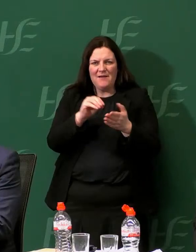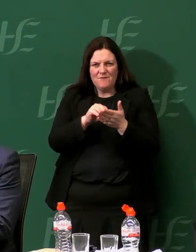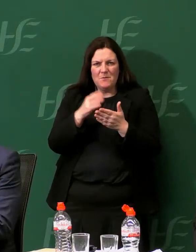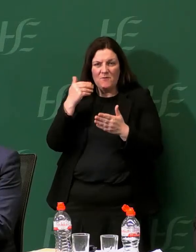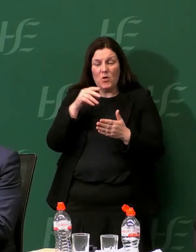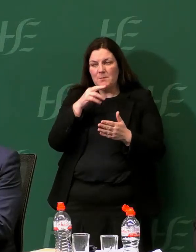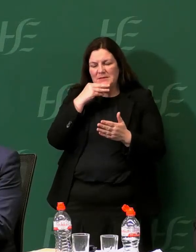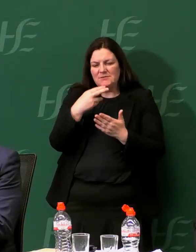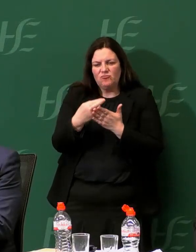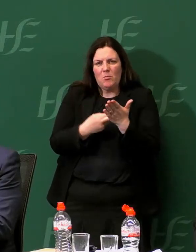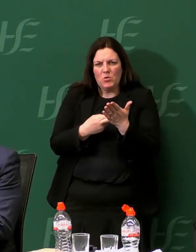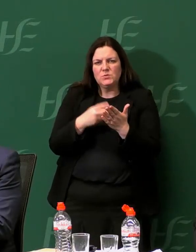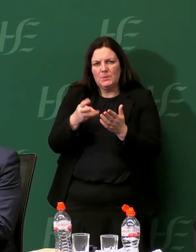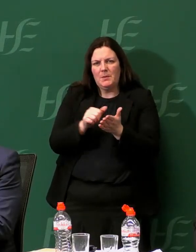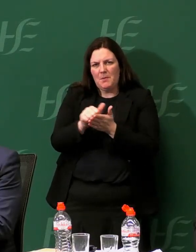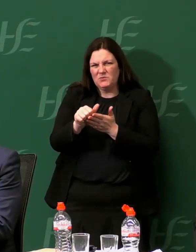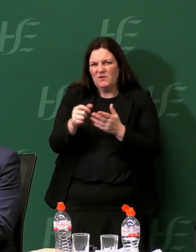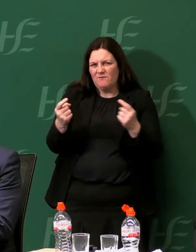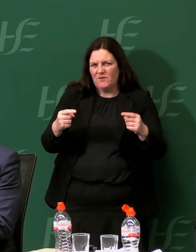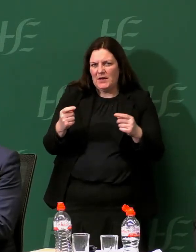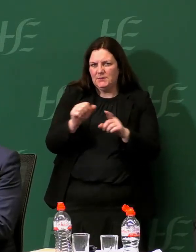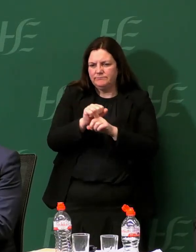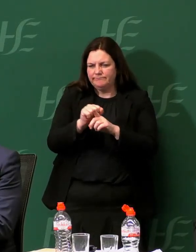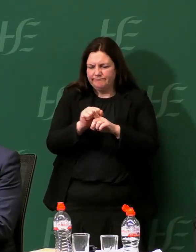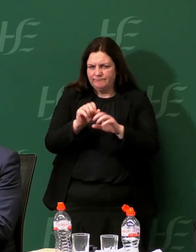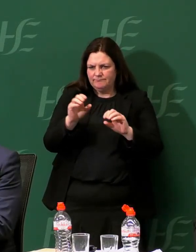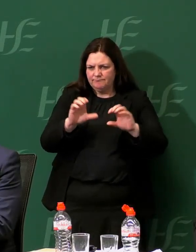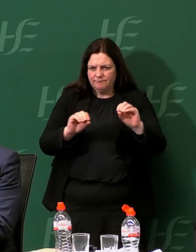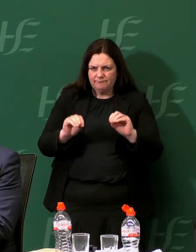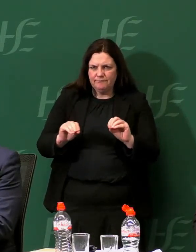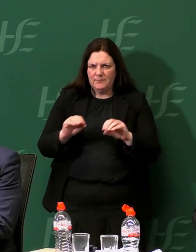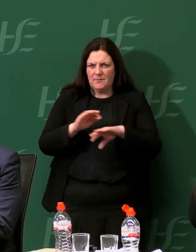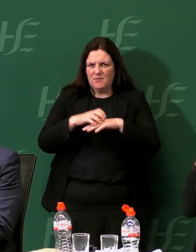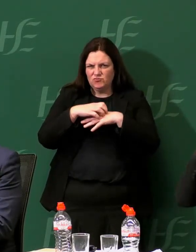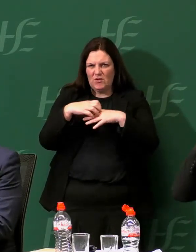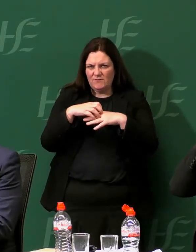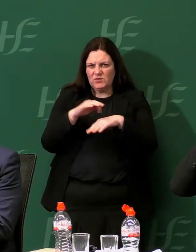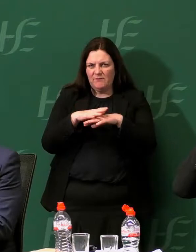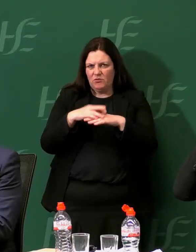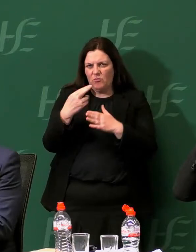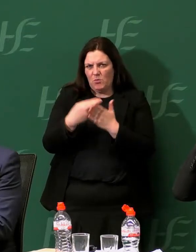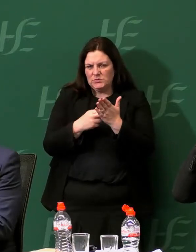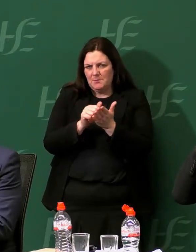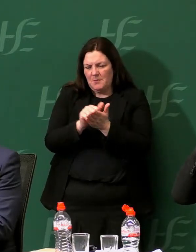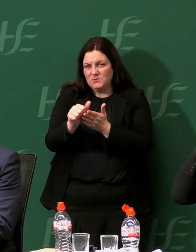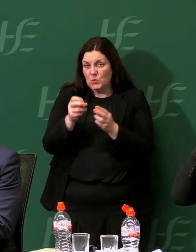soon, but we're still closing out final stages of the report prior to publication.